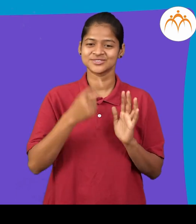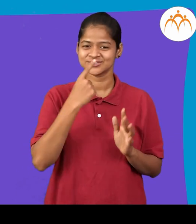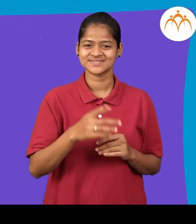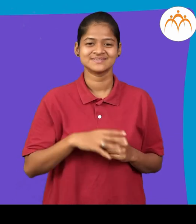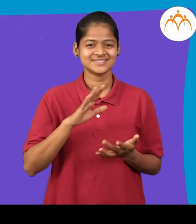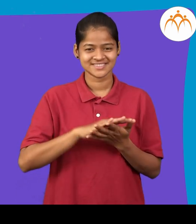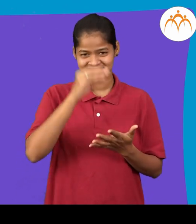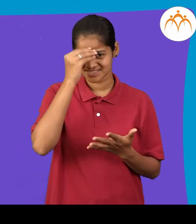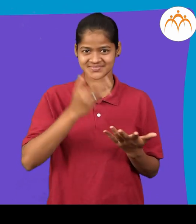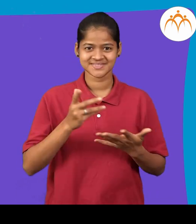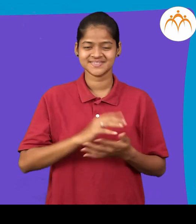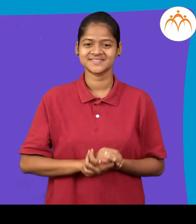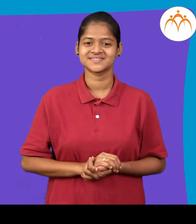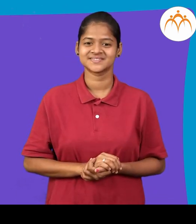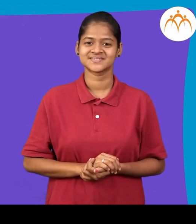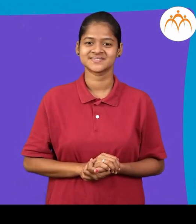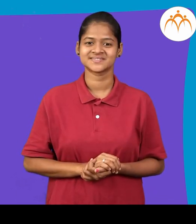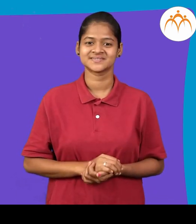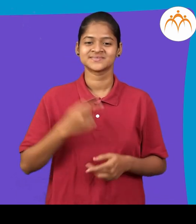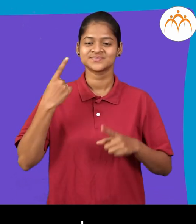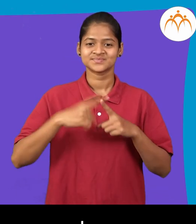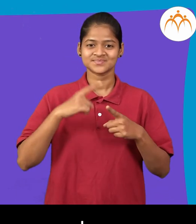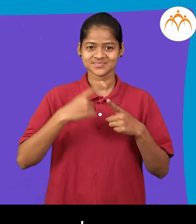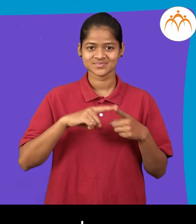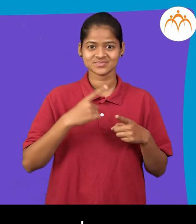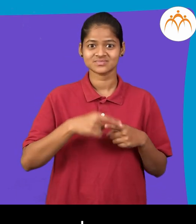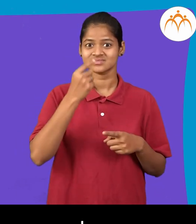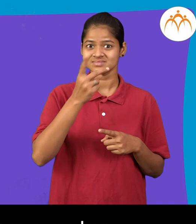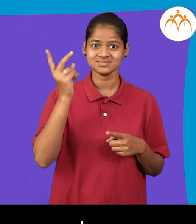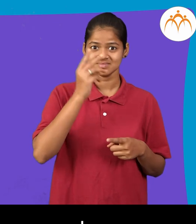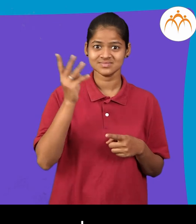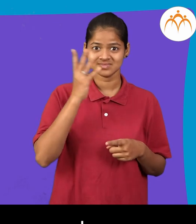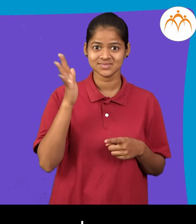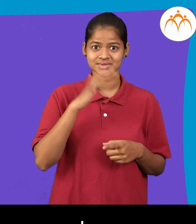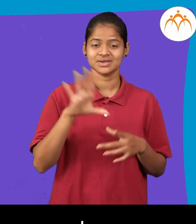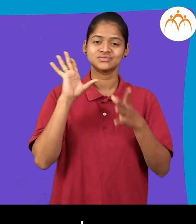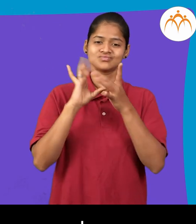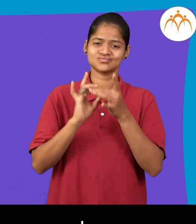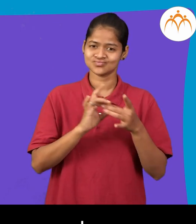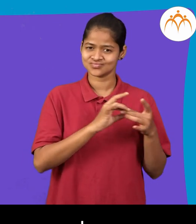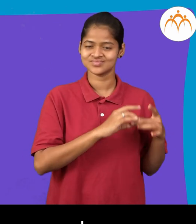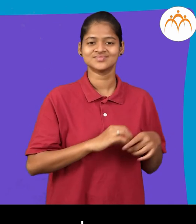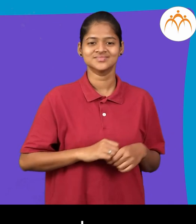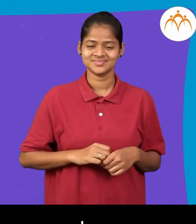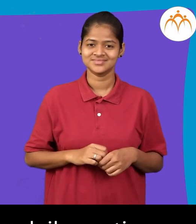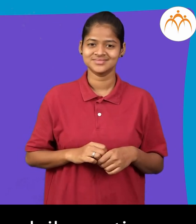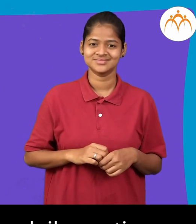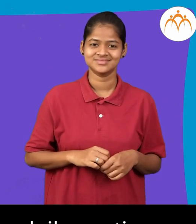what did we learn every event has some order there is